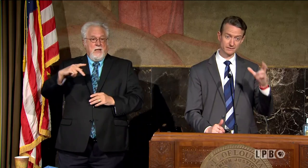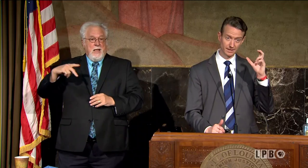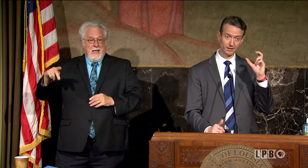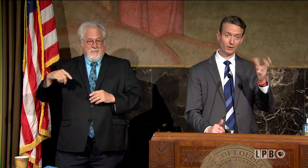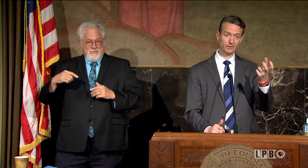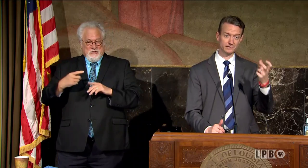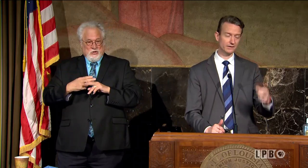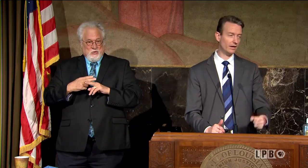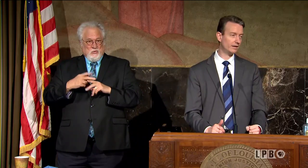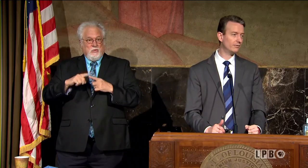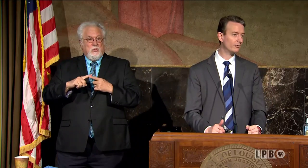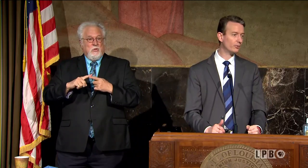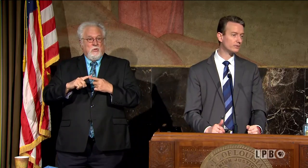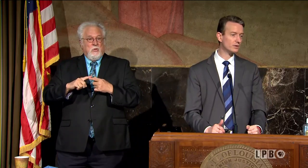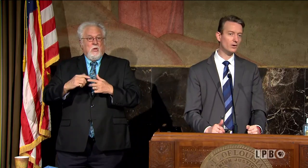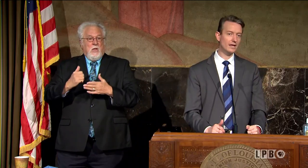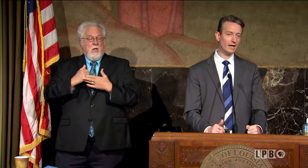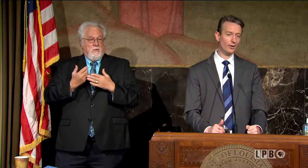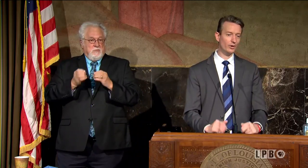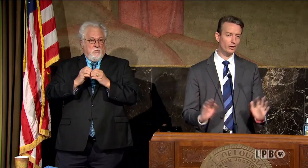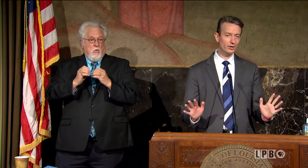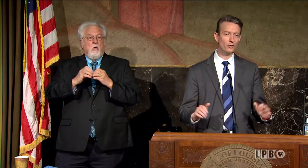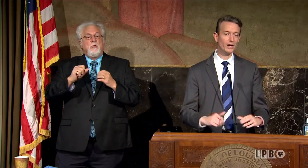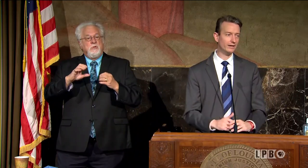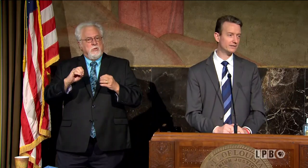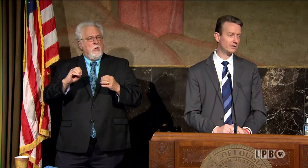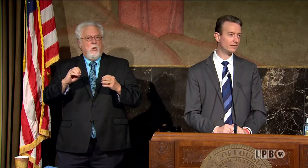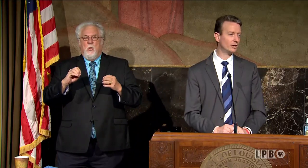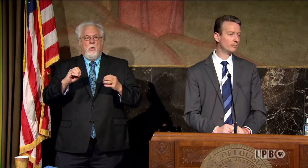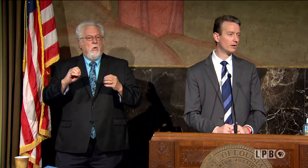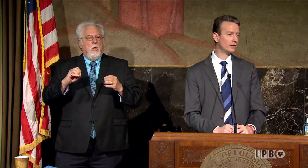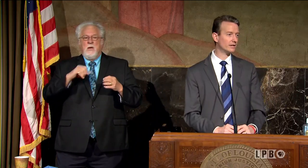coming months that will help us even further. So we are in no